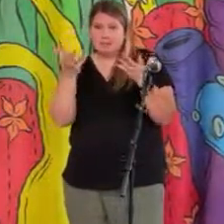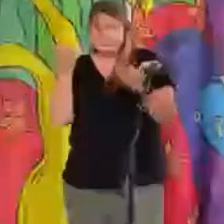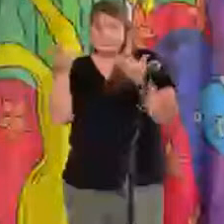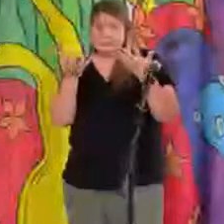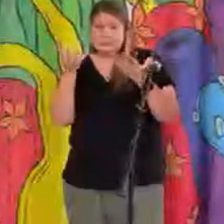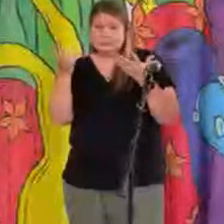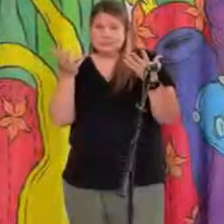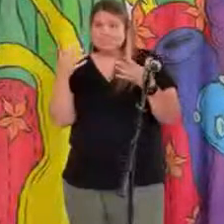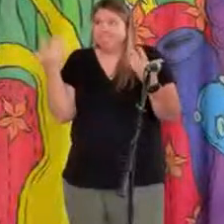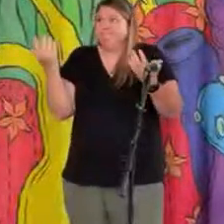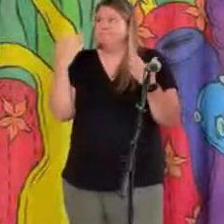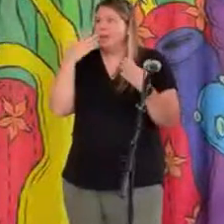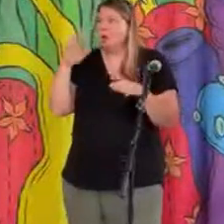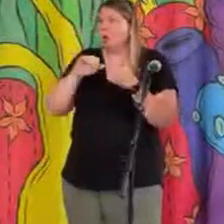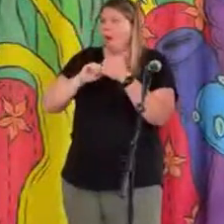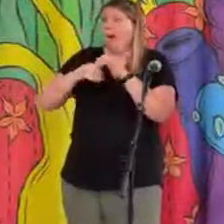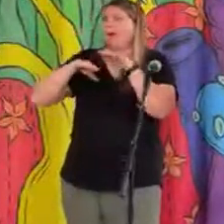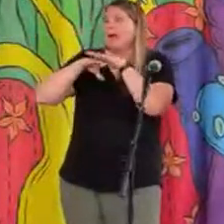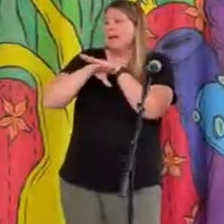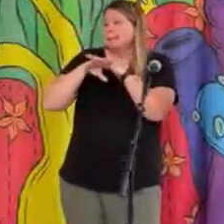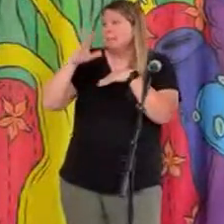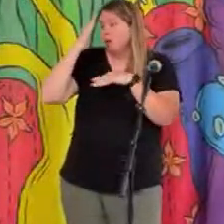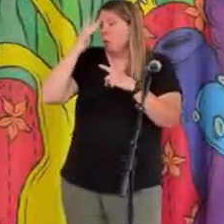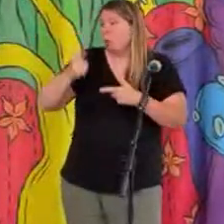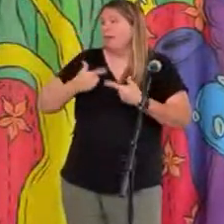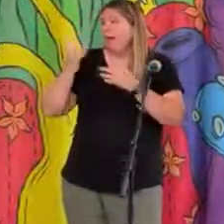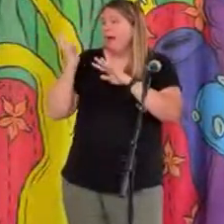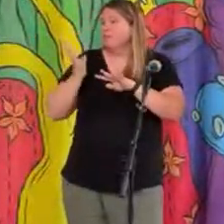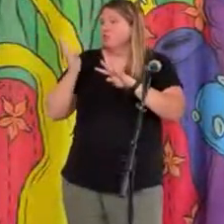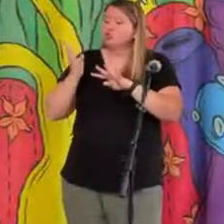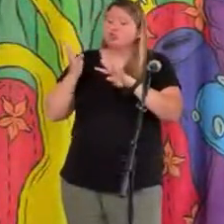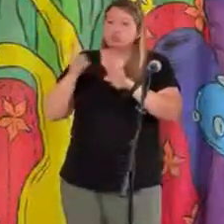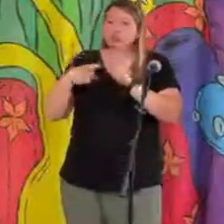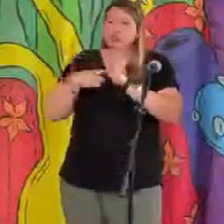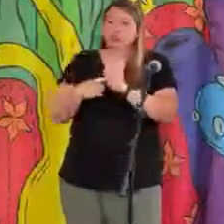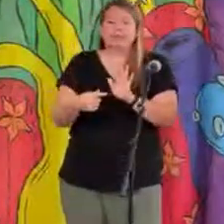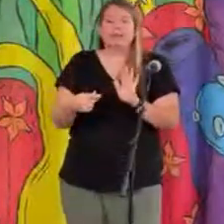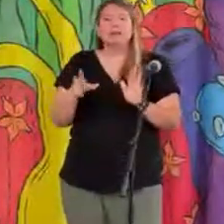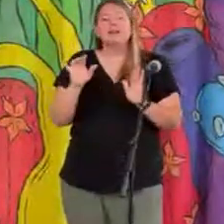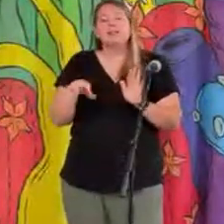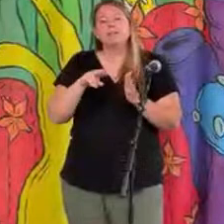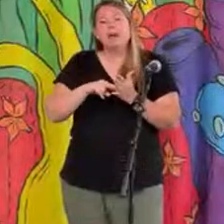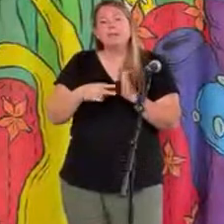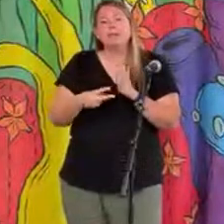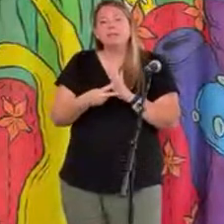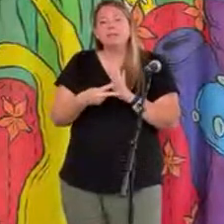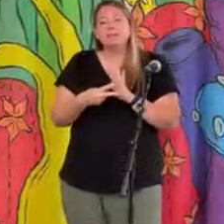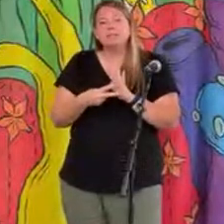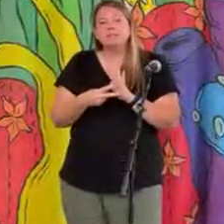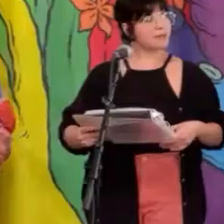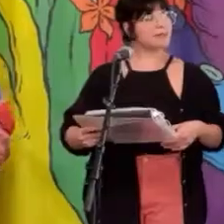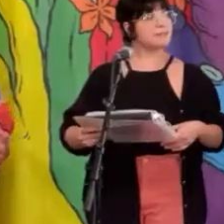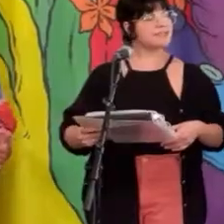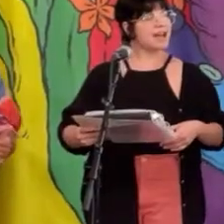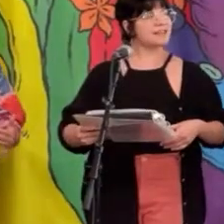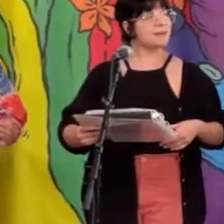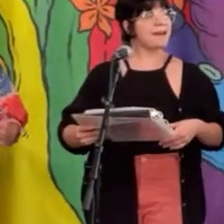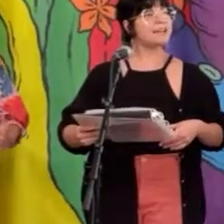Well, I don't know how you access it, but I know we are live streaming. And I believe that that means that we will be able to see it later.